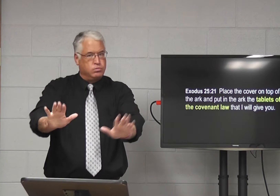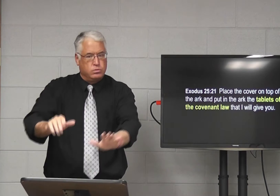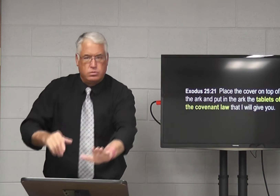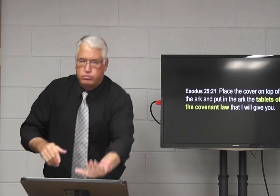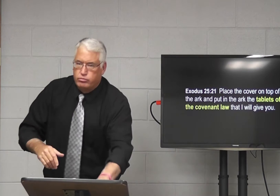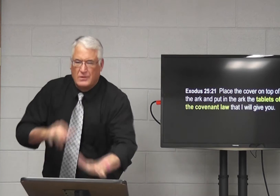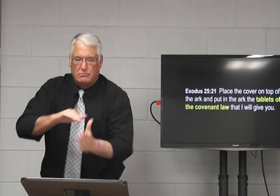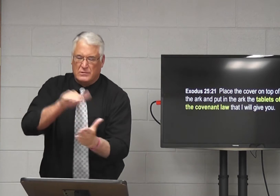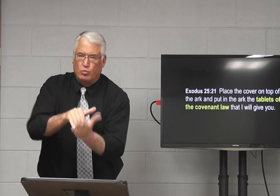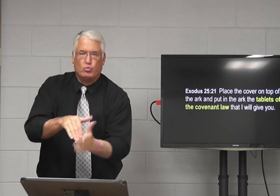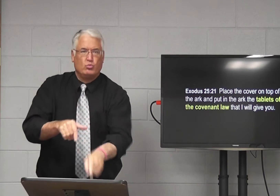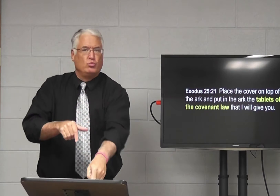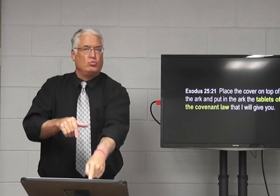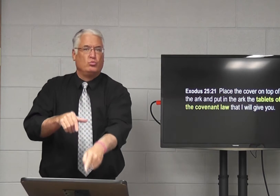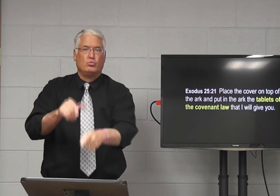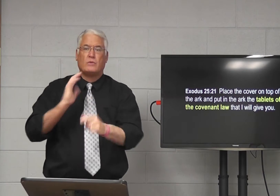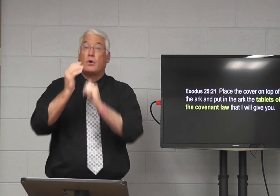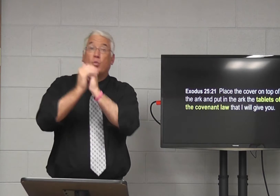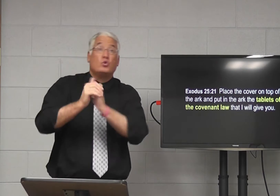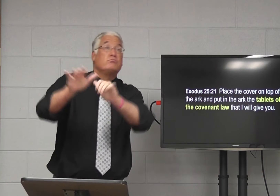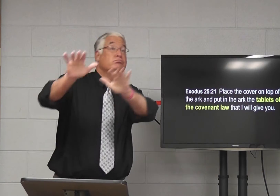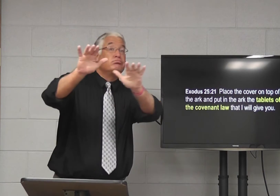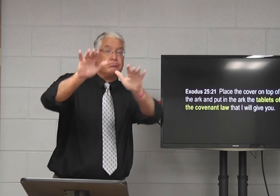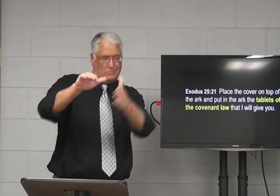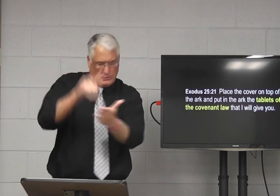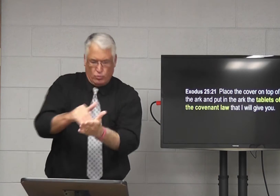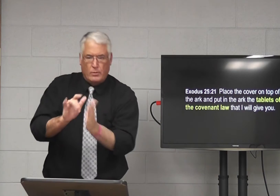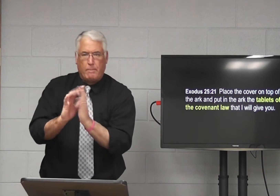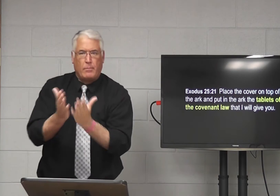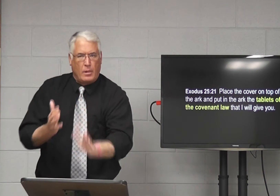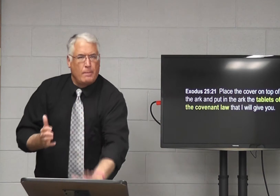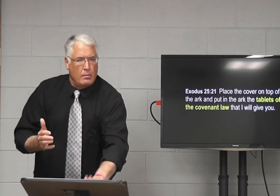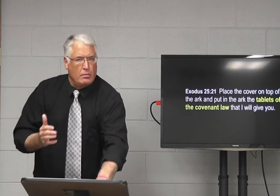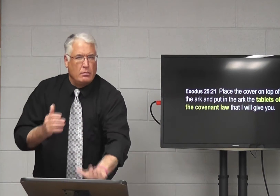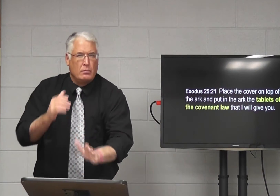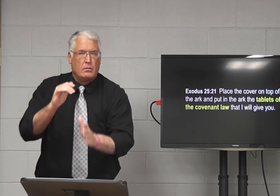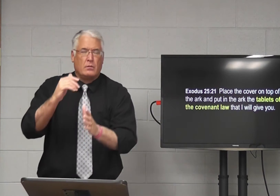important. Scripture. It should be the center of everything.